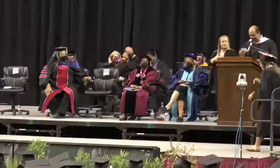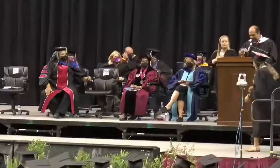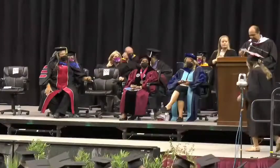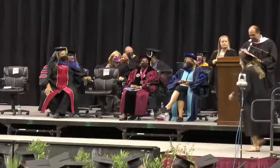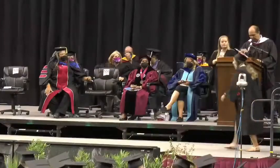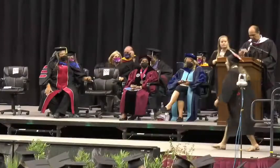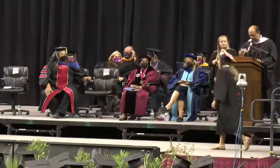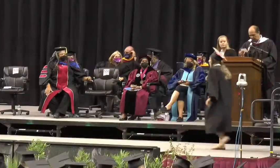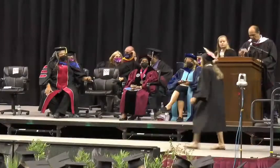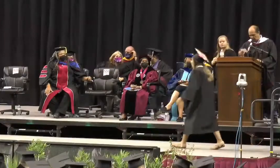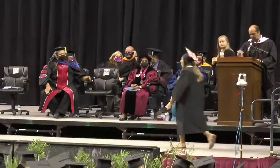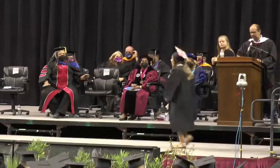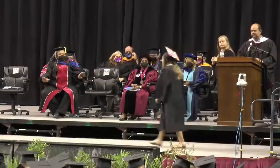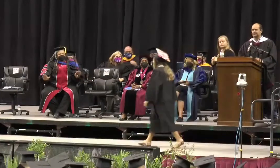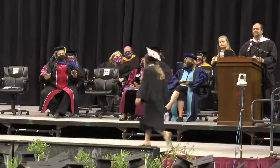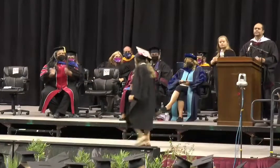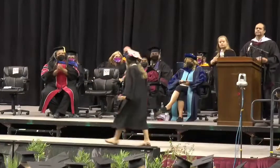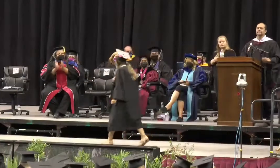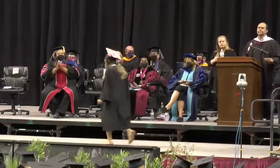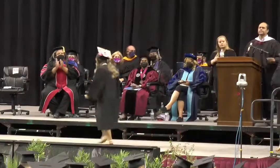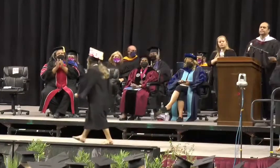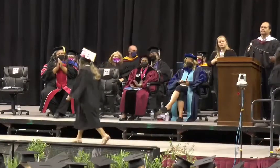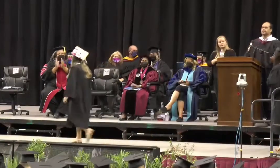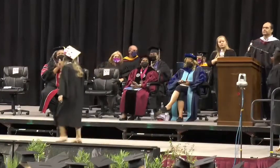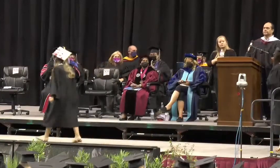Rihanna Page Moreno.